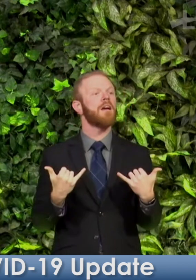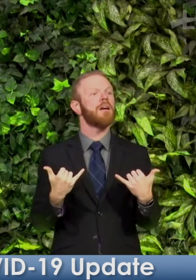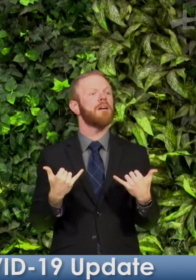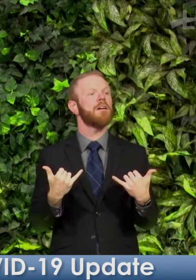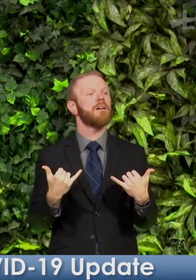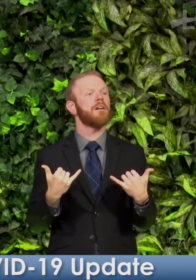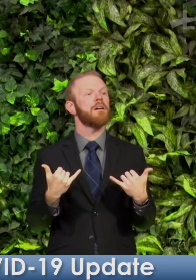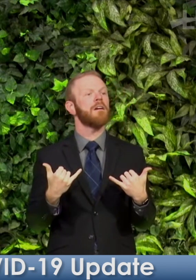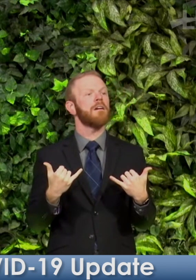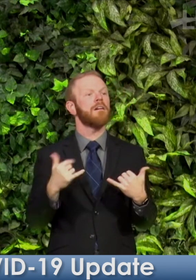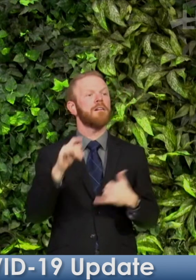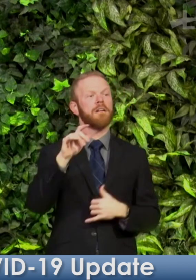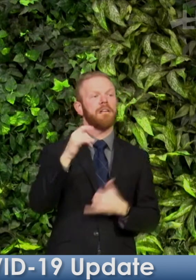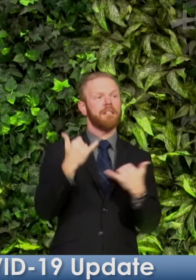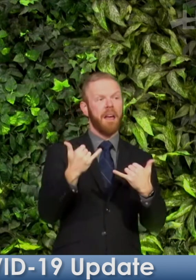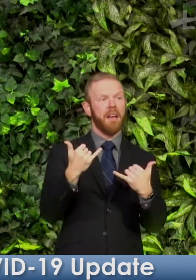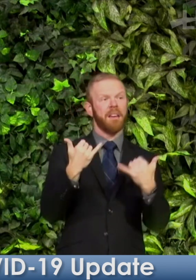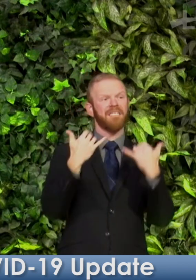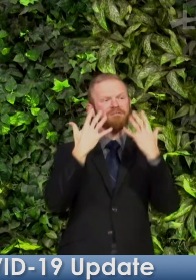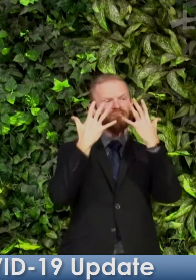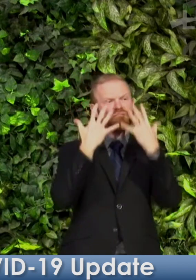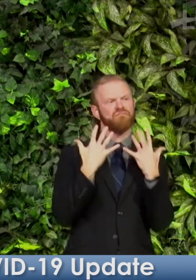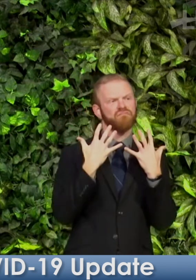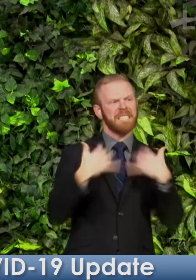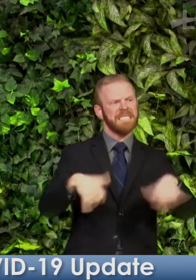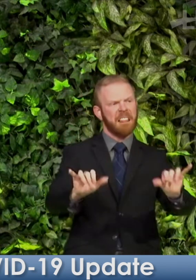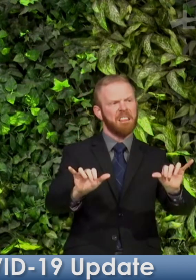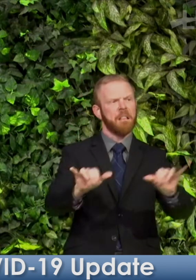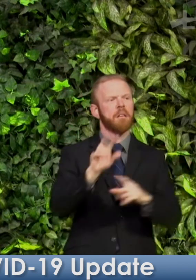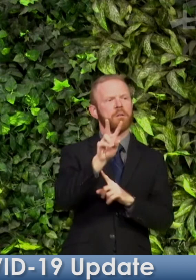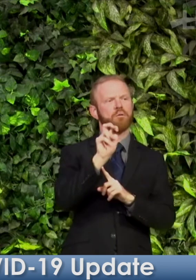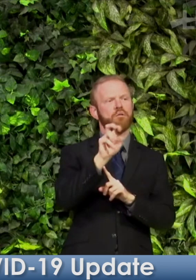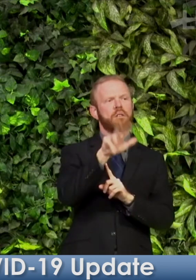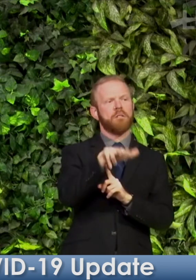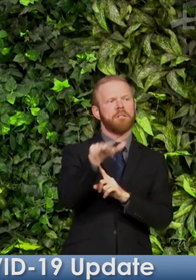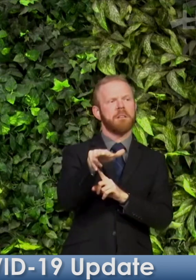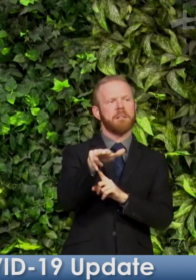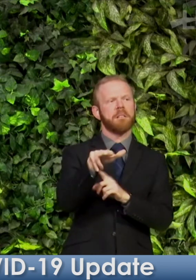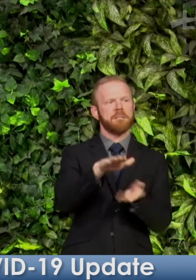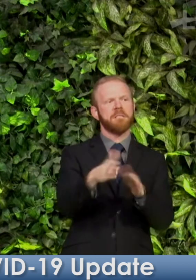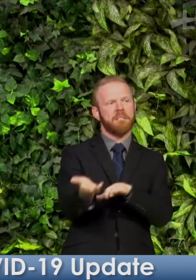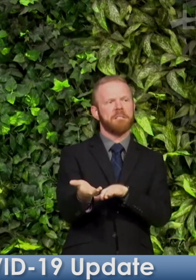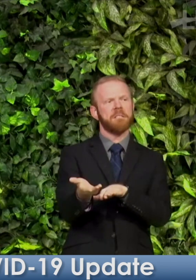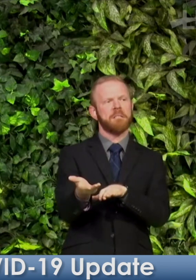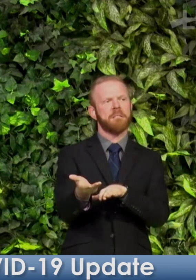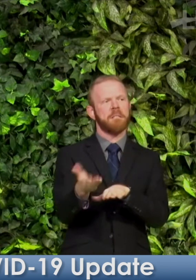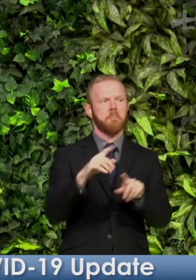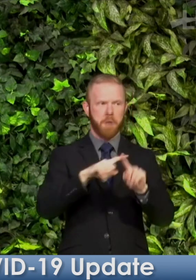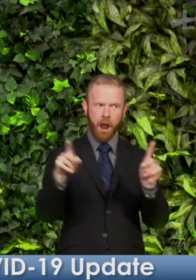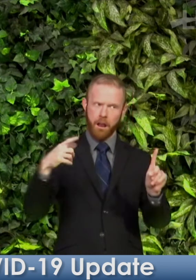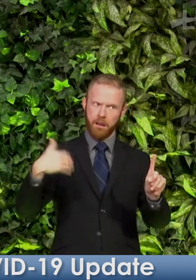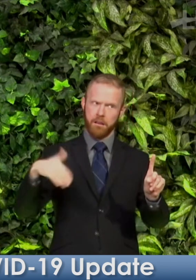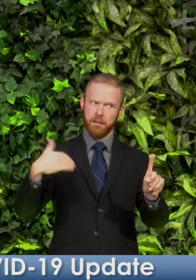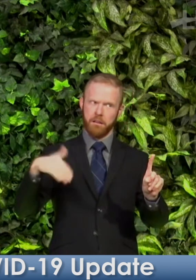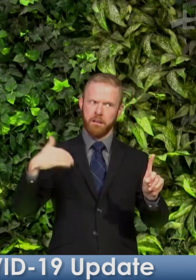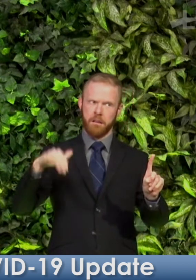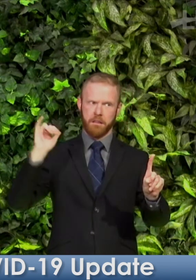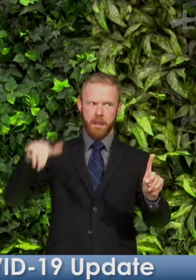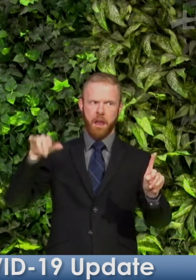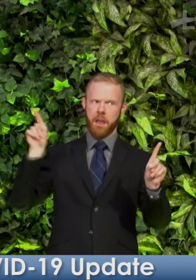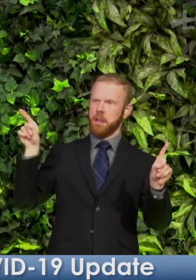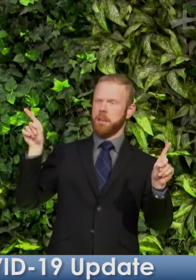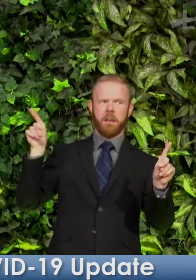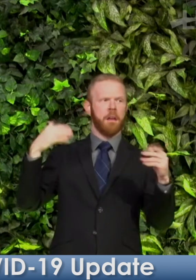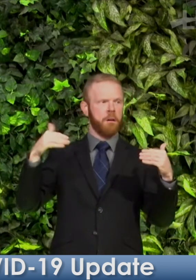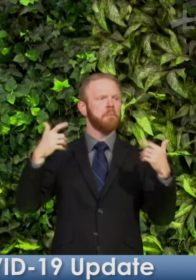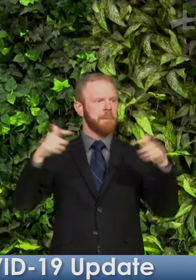tragically, still too many, 233 deaths, but a far cry of where we were just a month